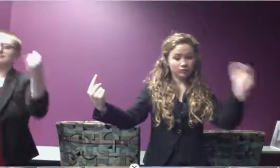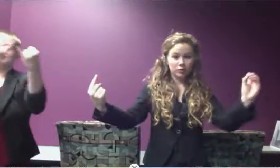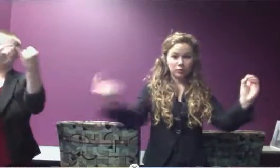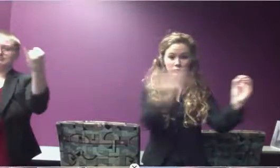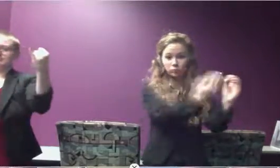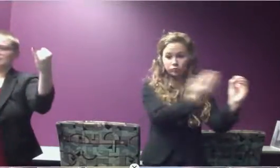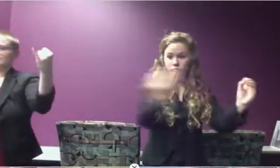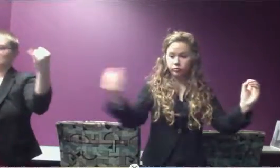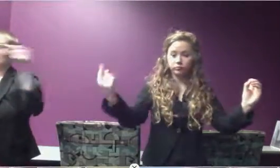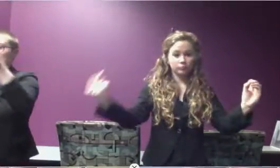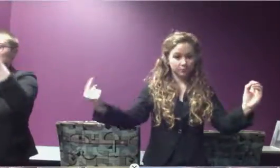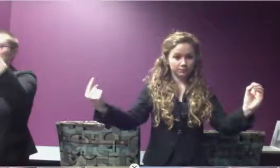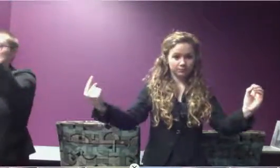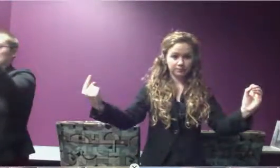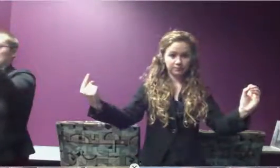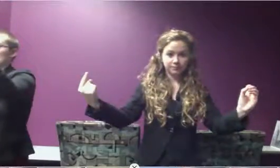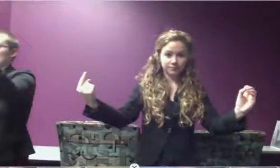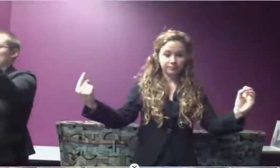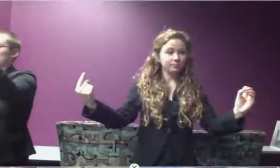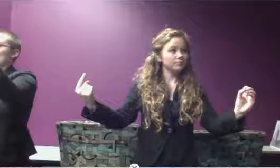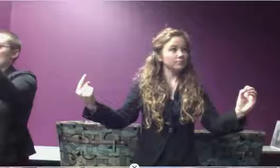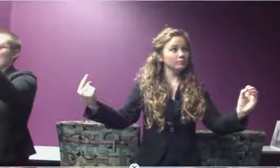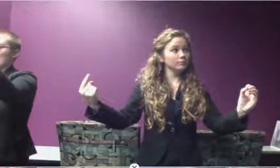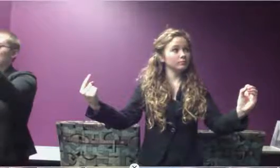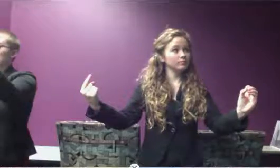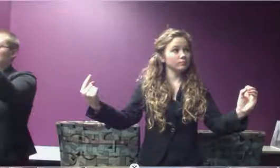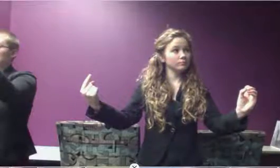that's going to be 1. So 0 to 1.